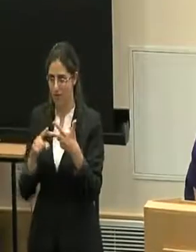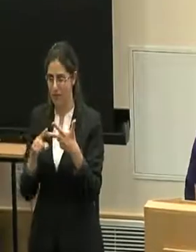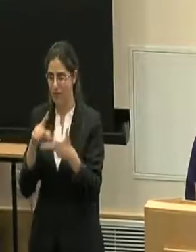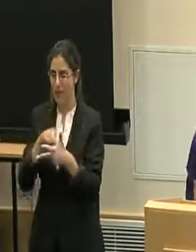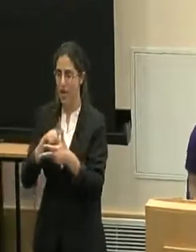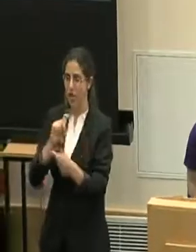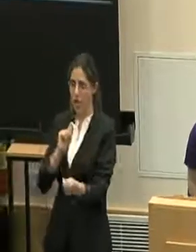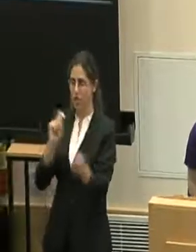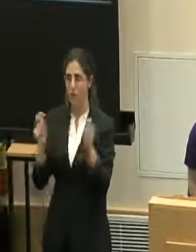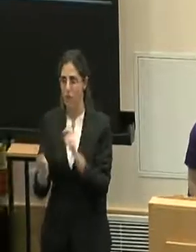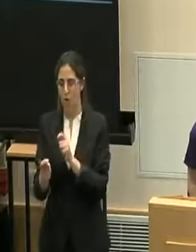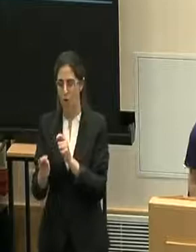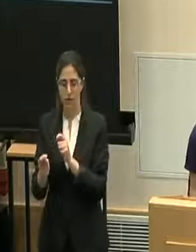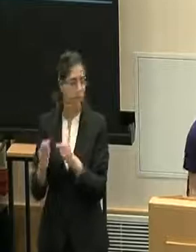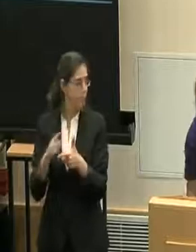transformative,